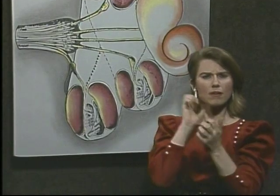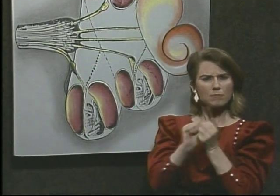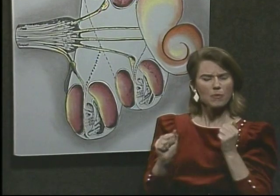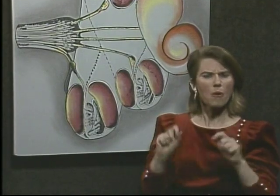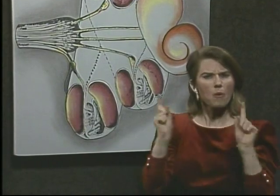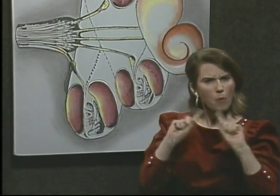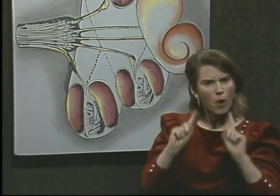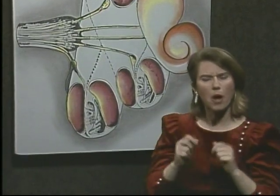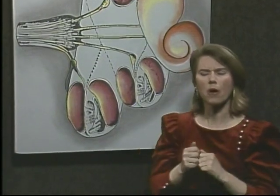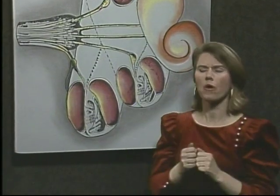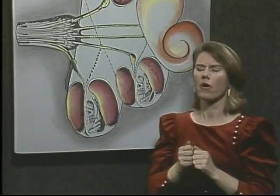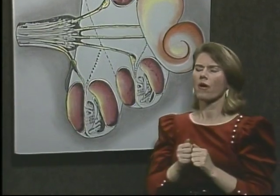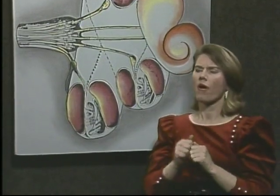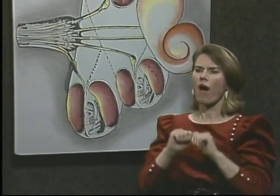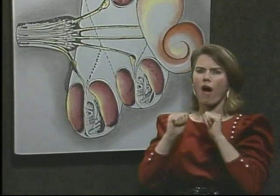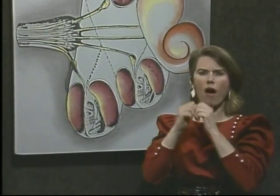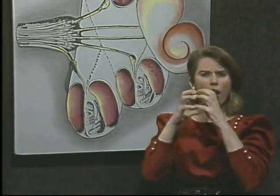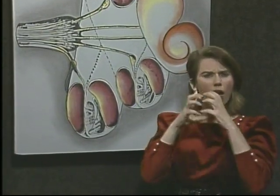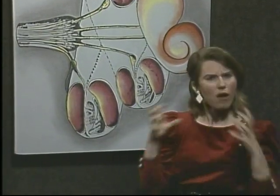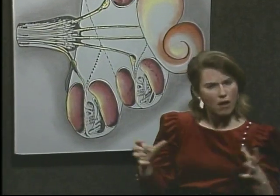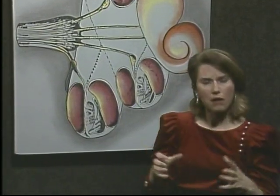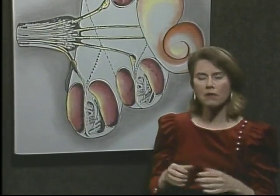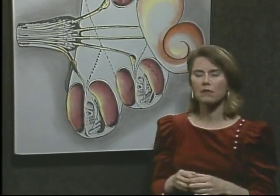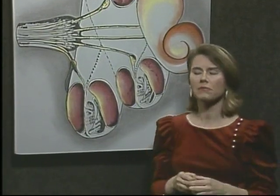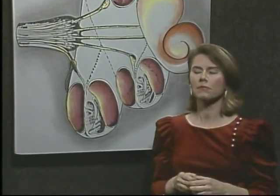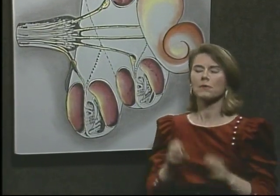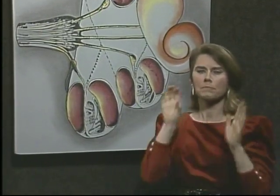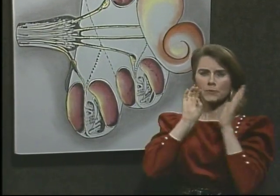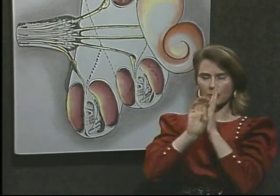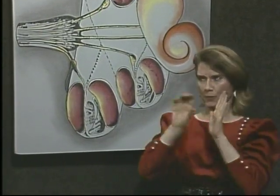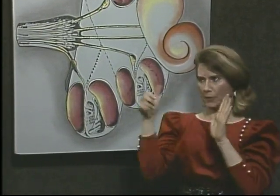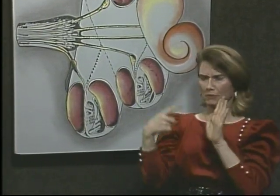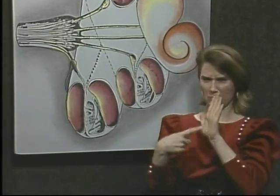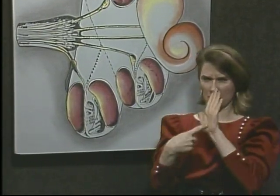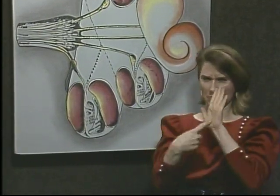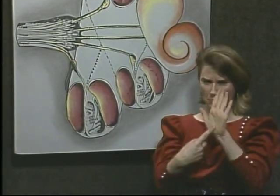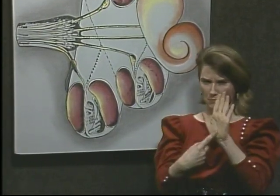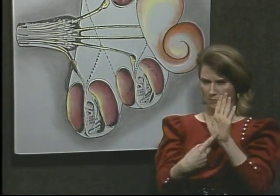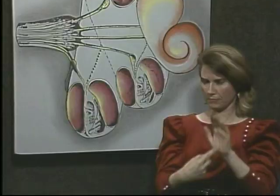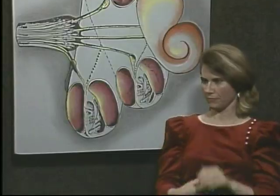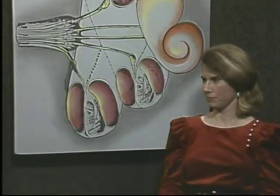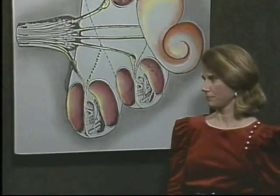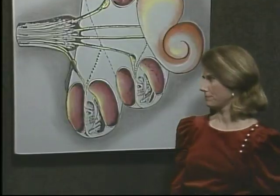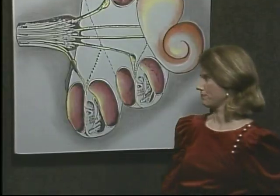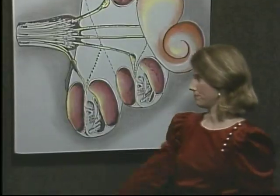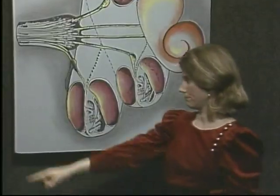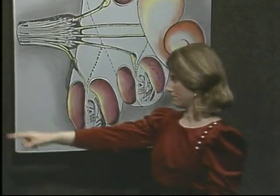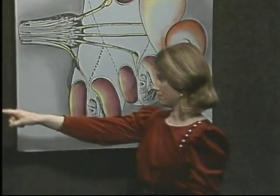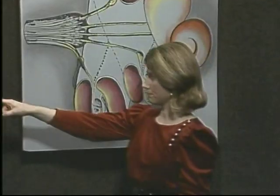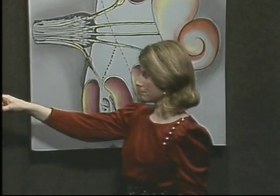People who are deaf, who have had some damage in their ears, we will discuss this more in the next